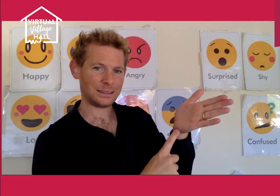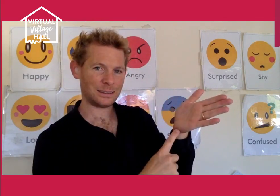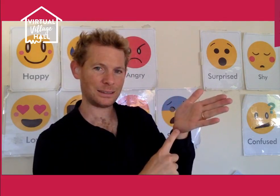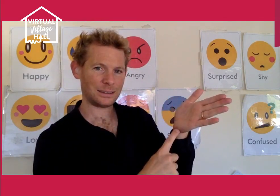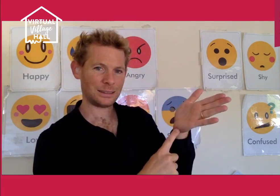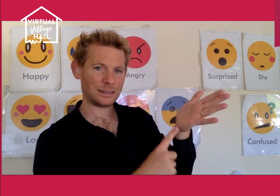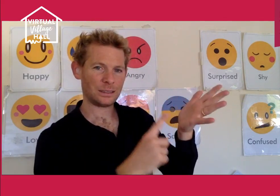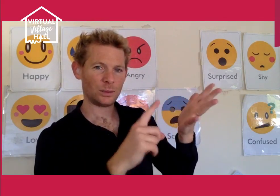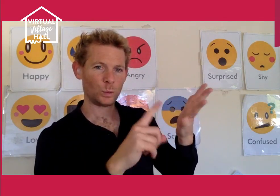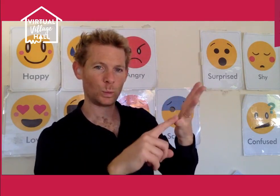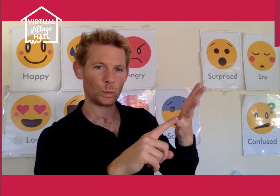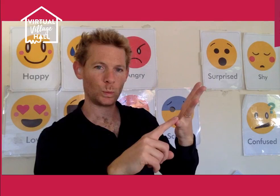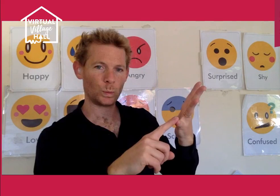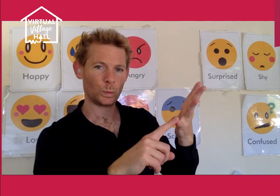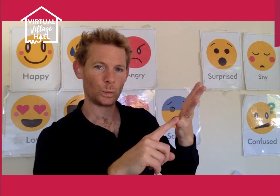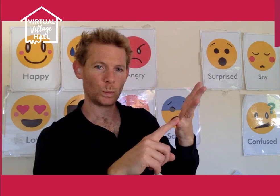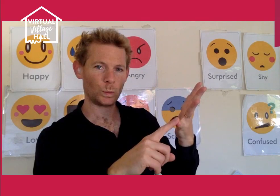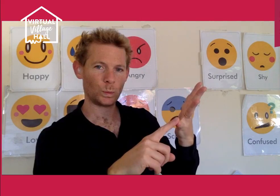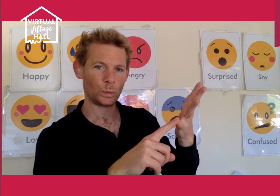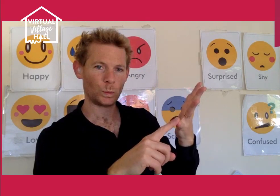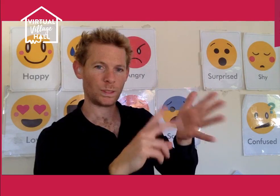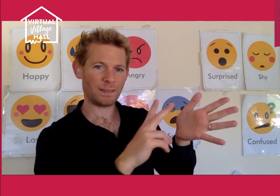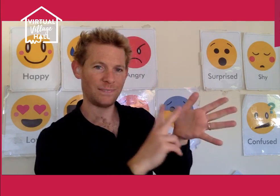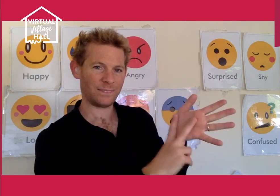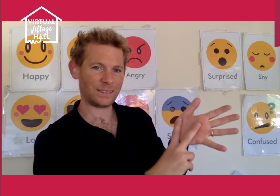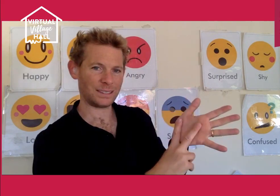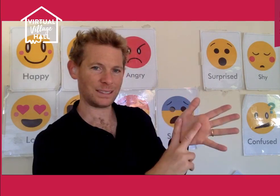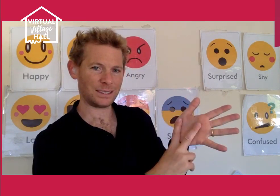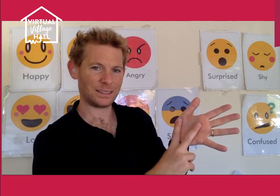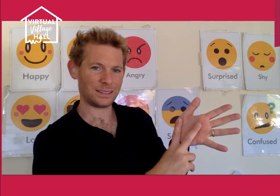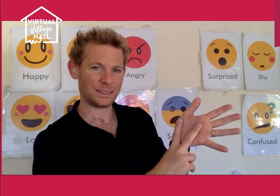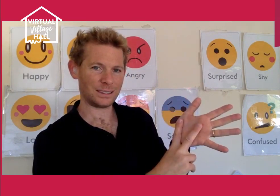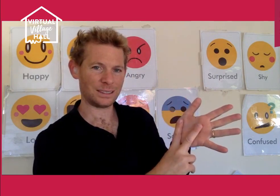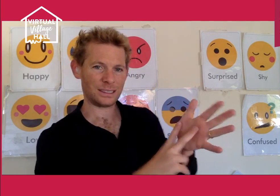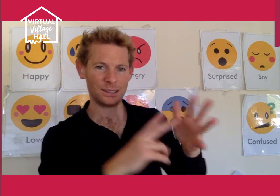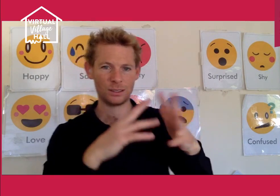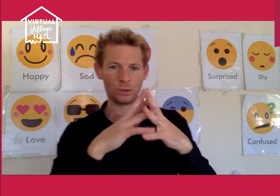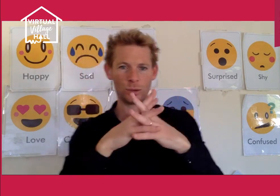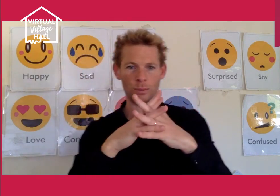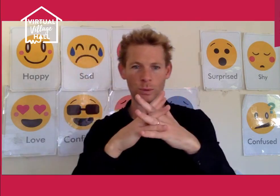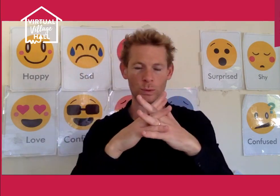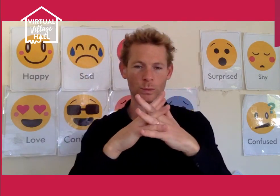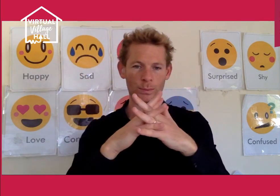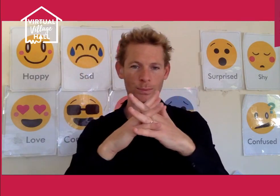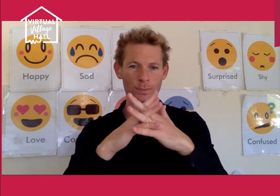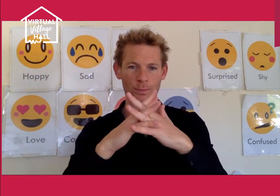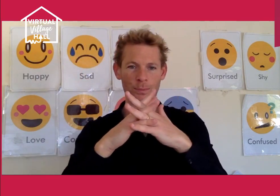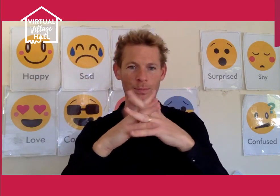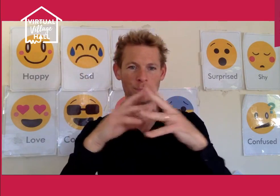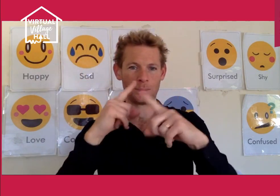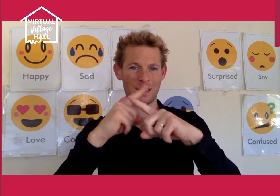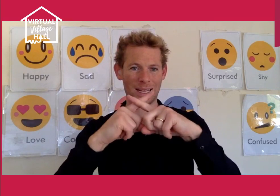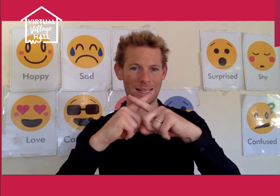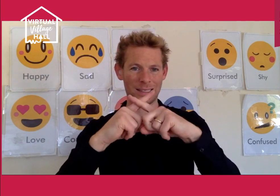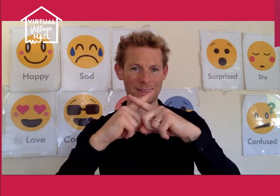T, U, V, W, X,